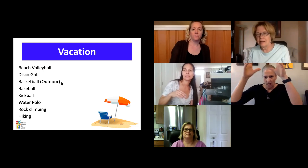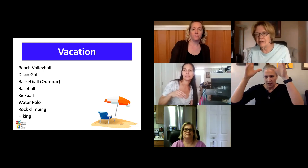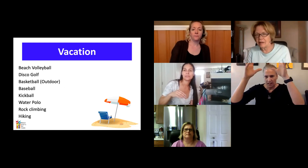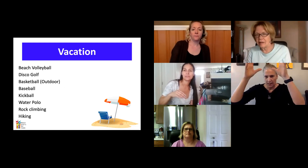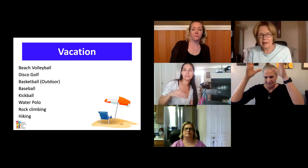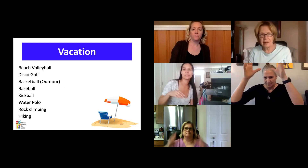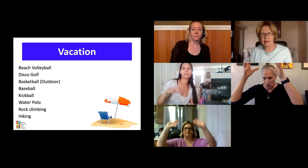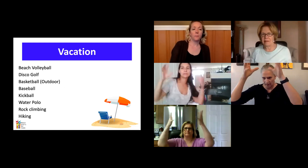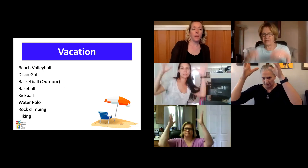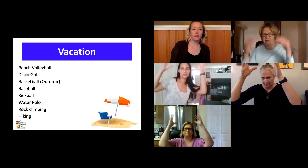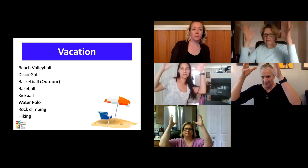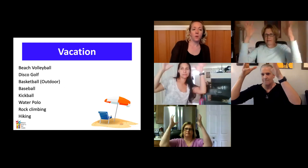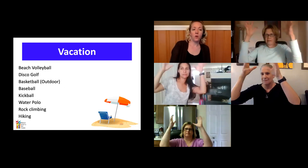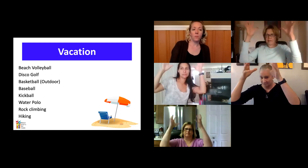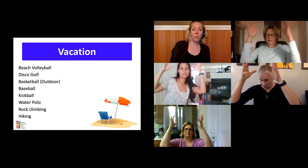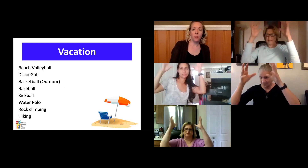Basketball.